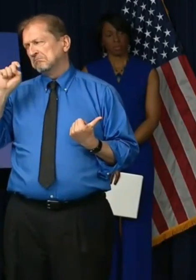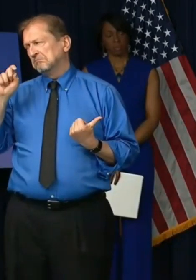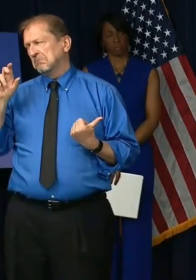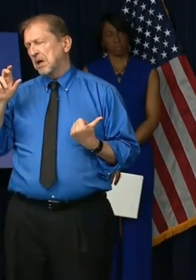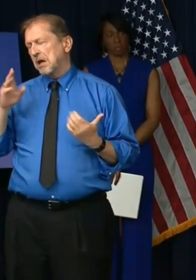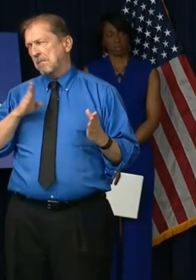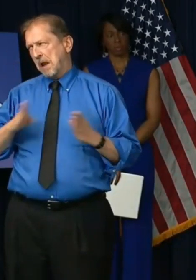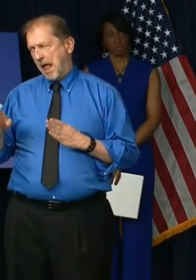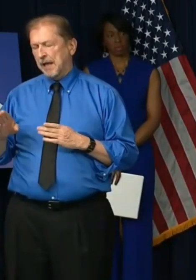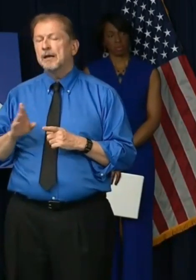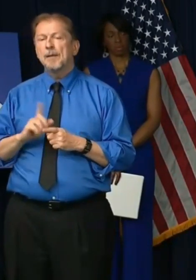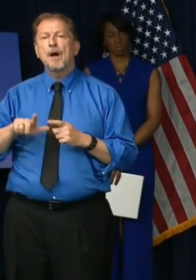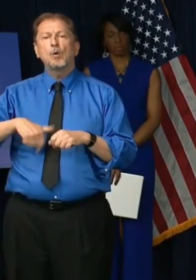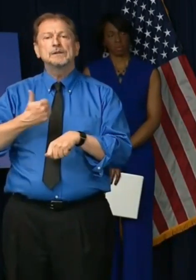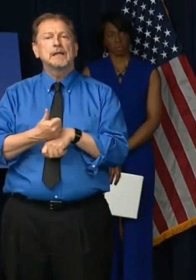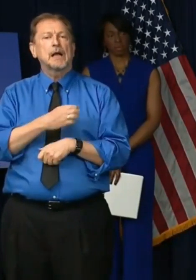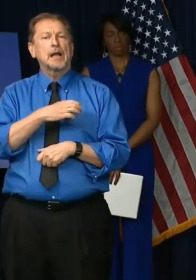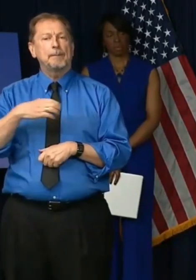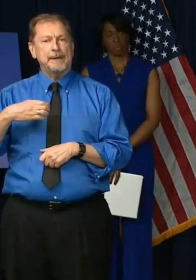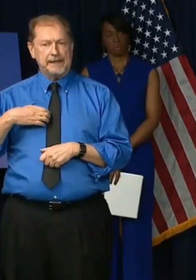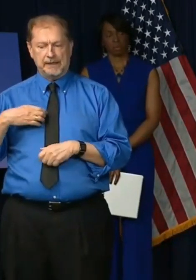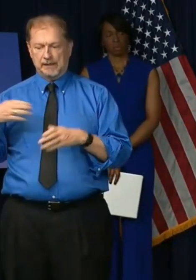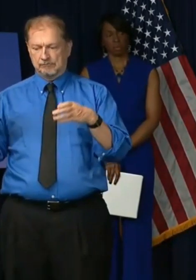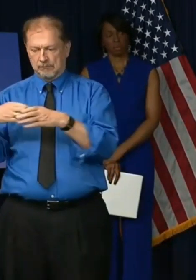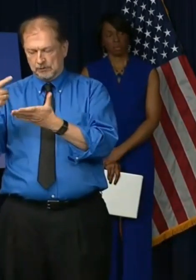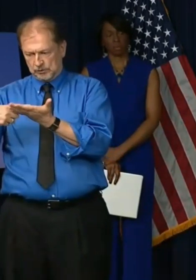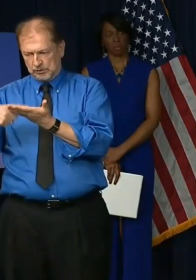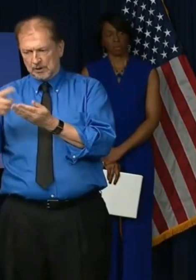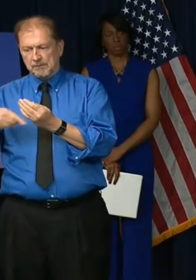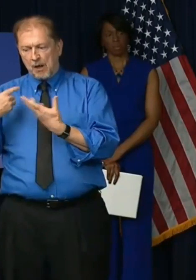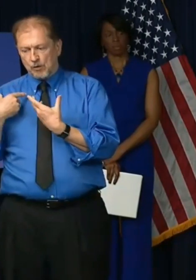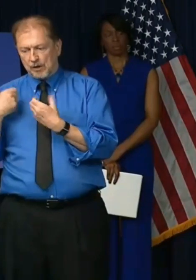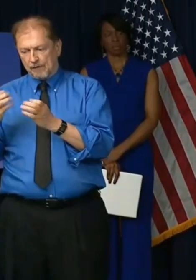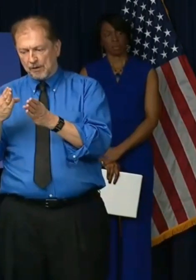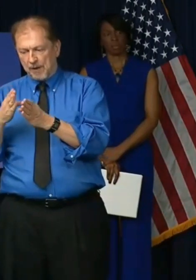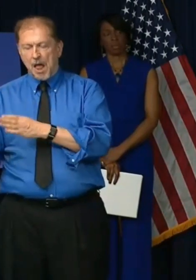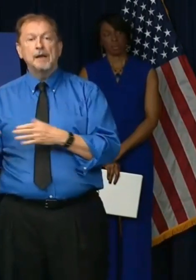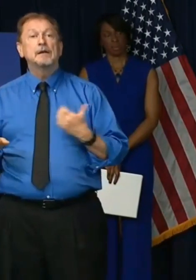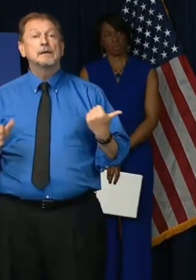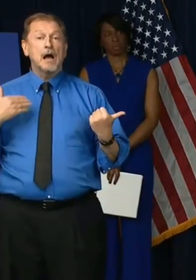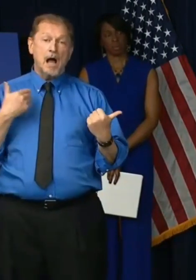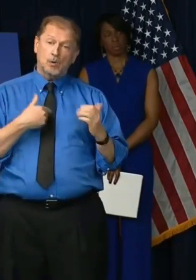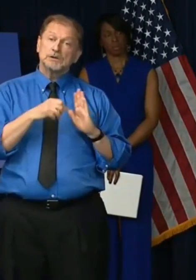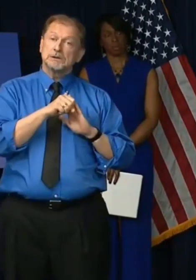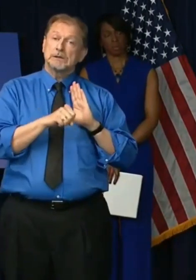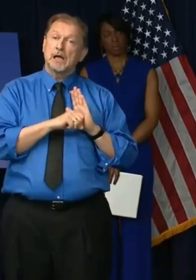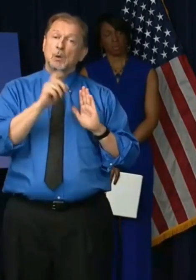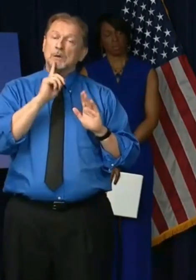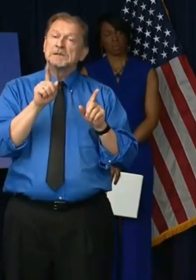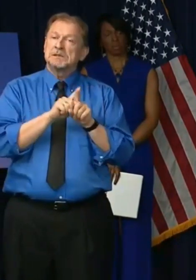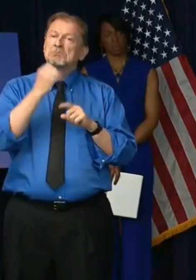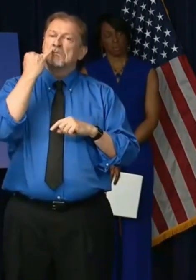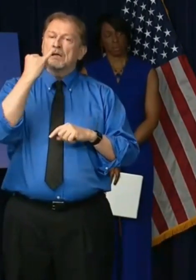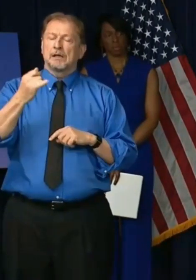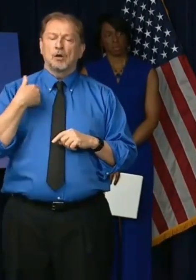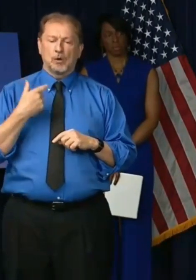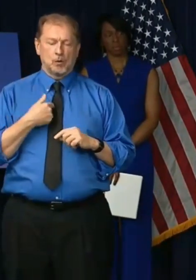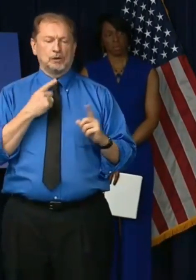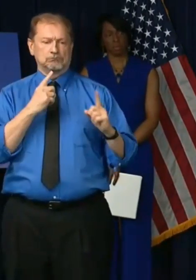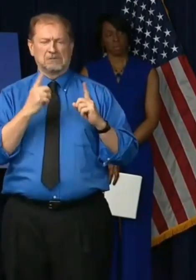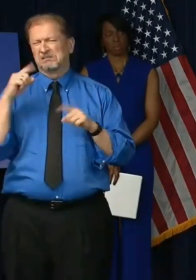this differently than the city will, and I'll be doing as I have been doing, speaking with mayors and